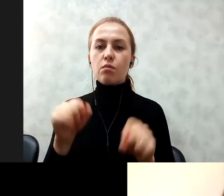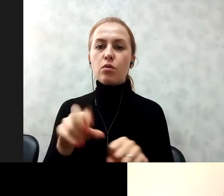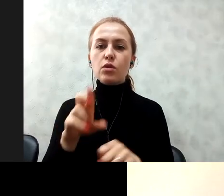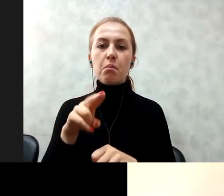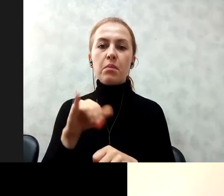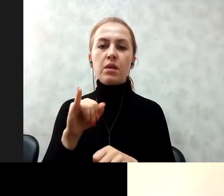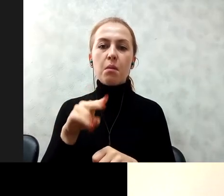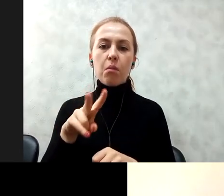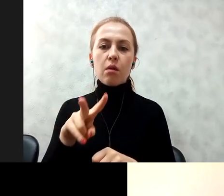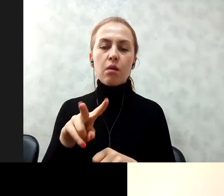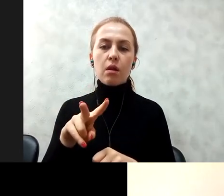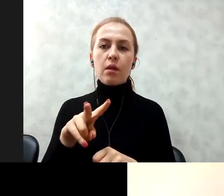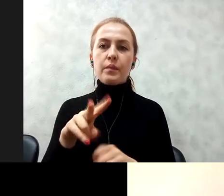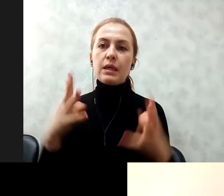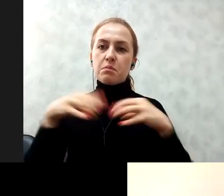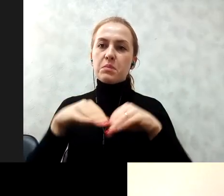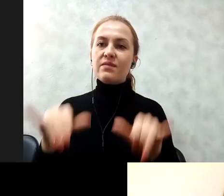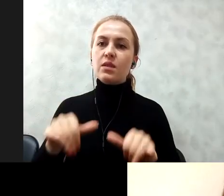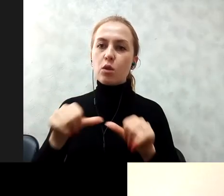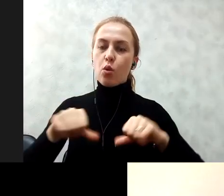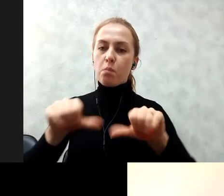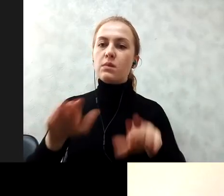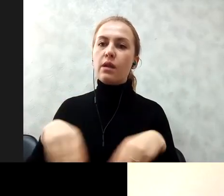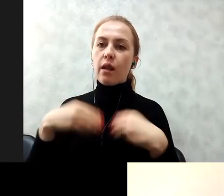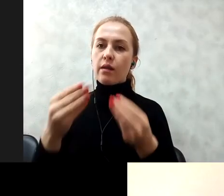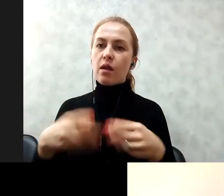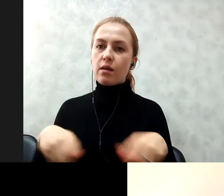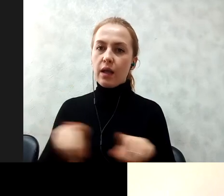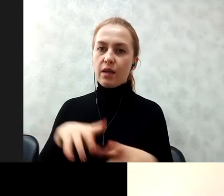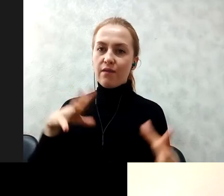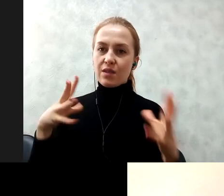amendments sometimes over the summer.